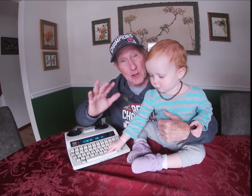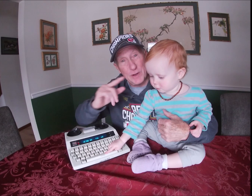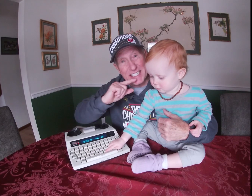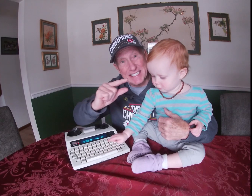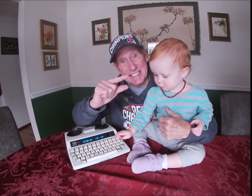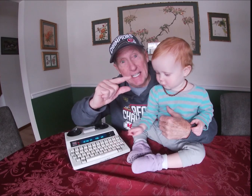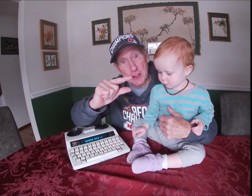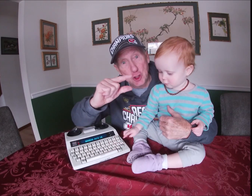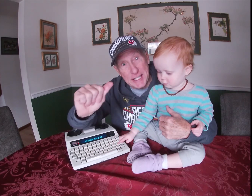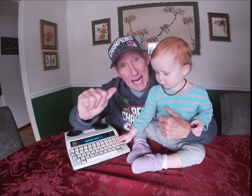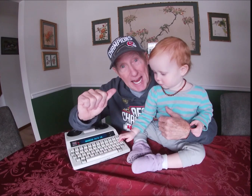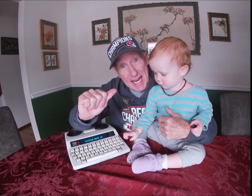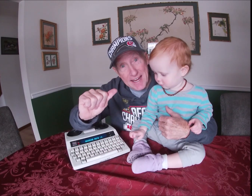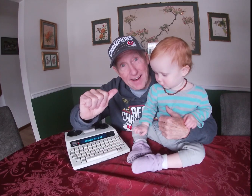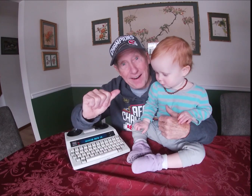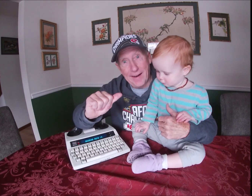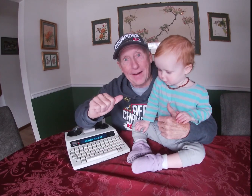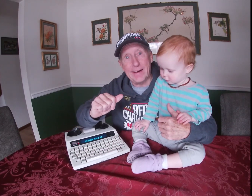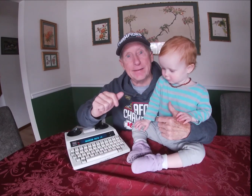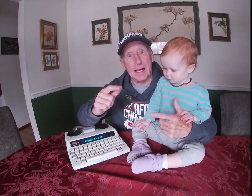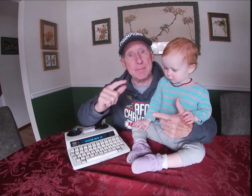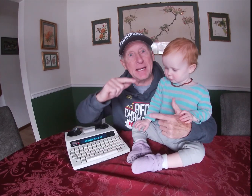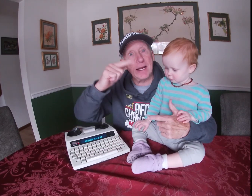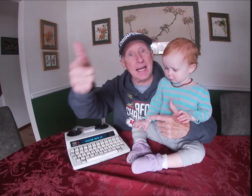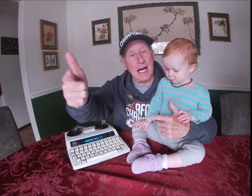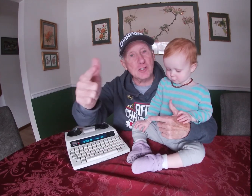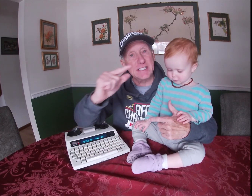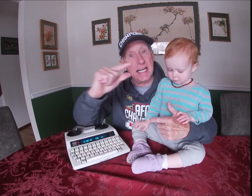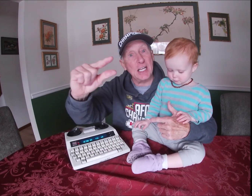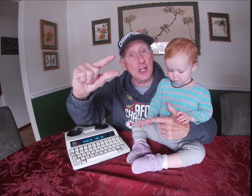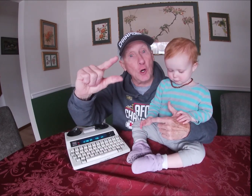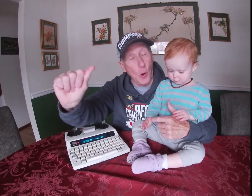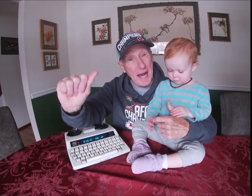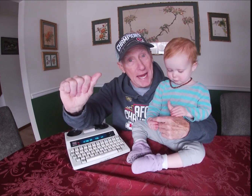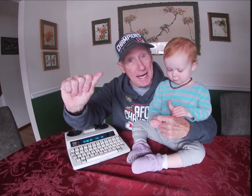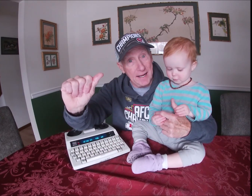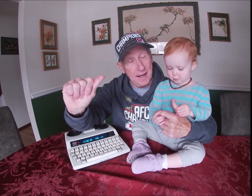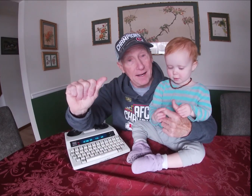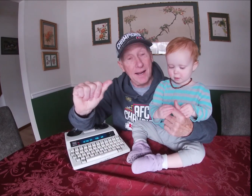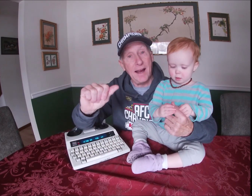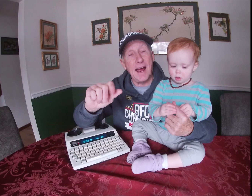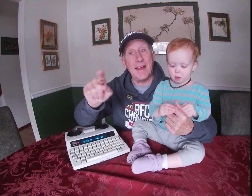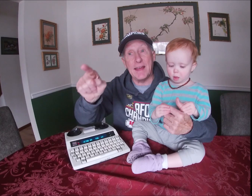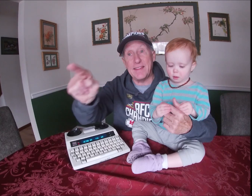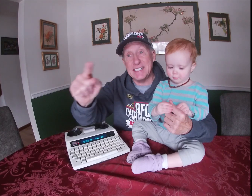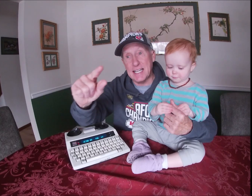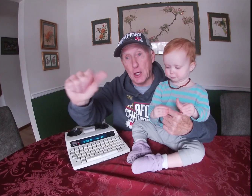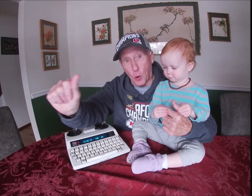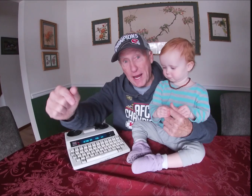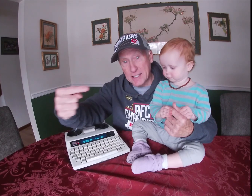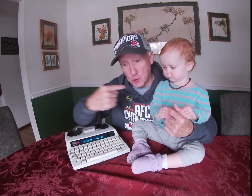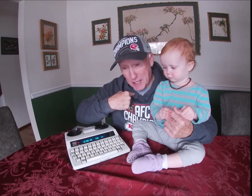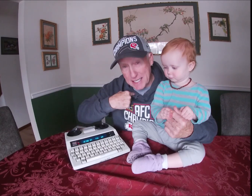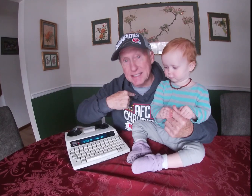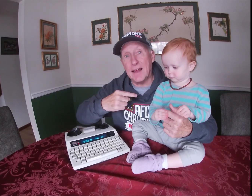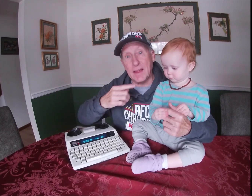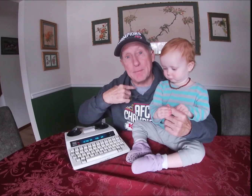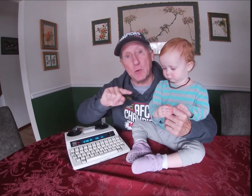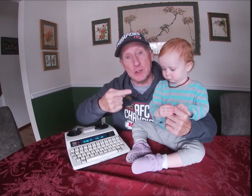we had to say GA. That means allow to say go ahead. And then they say go ahead to us. That means we